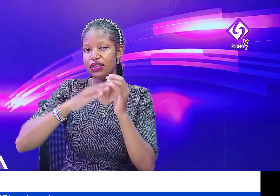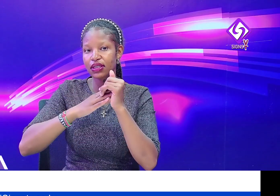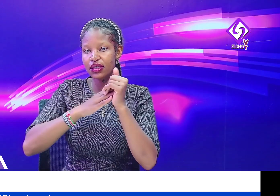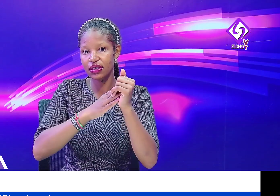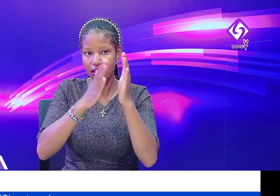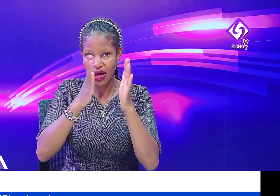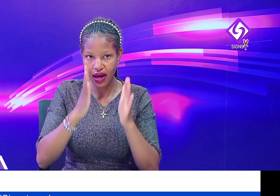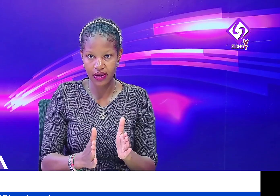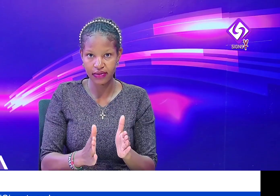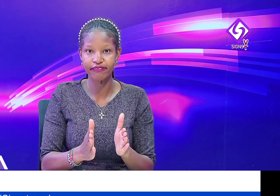leader.